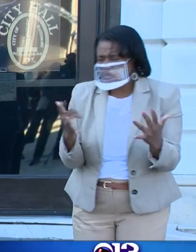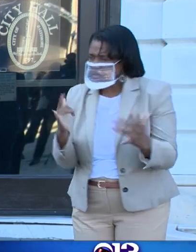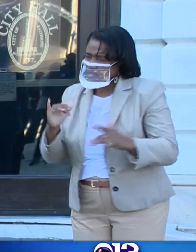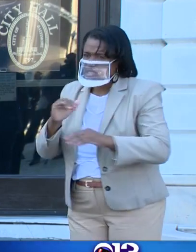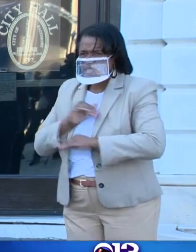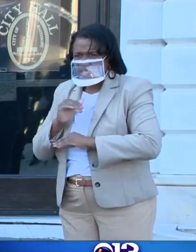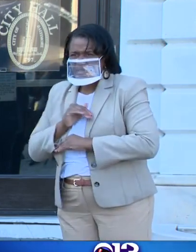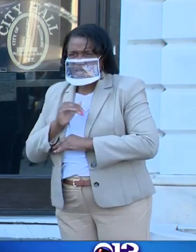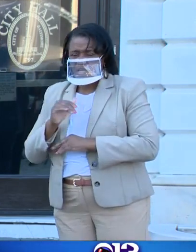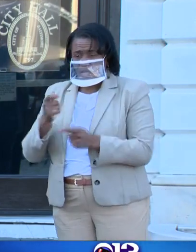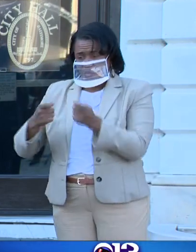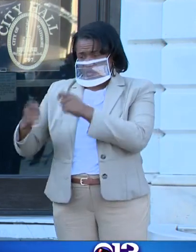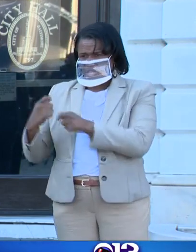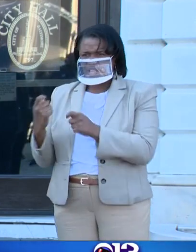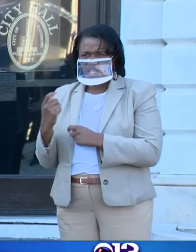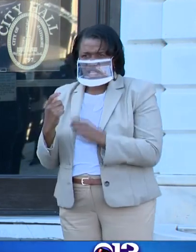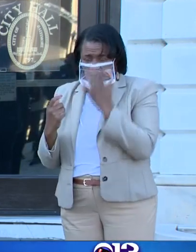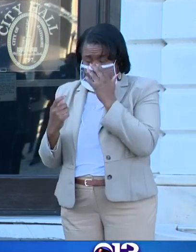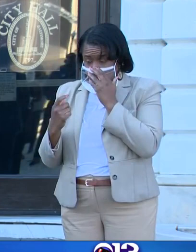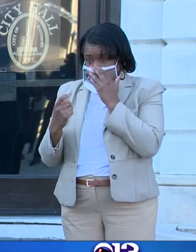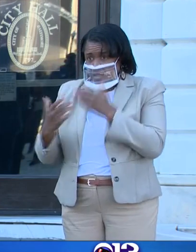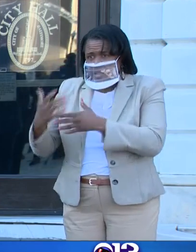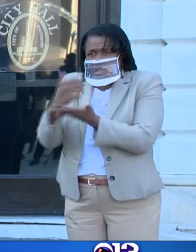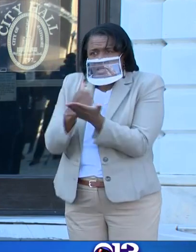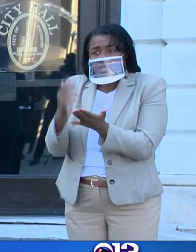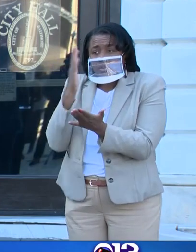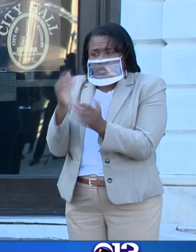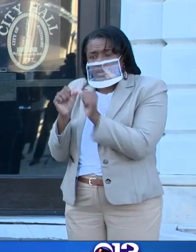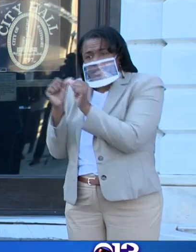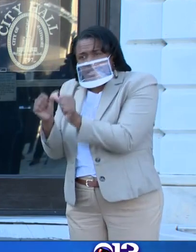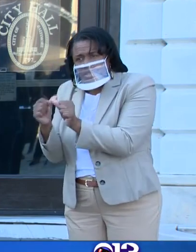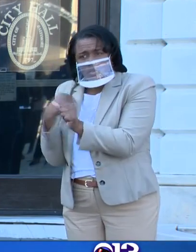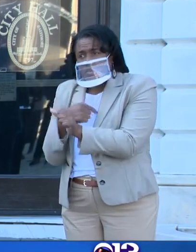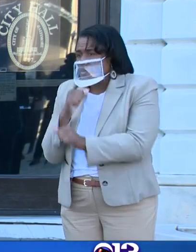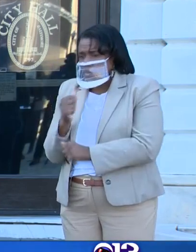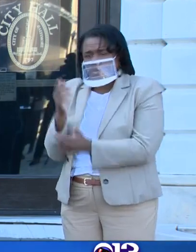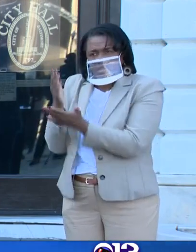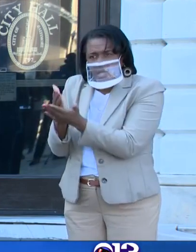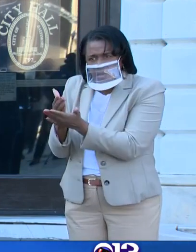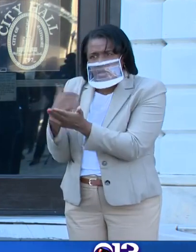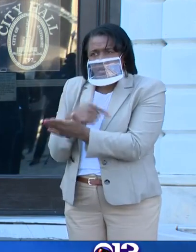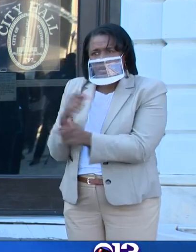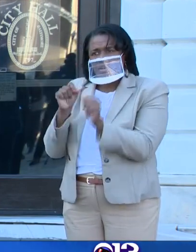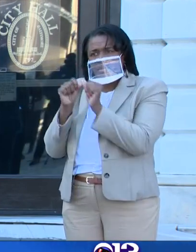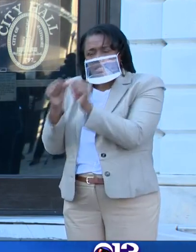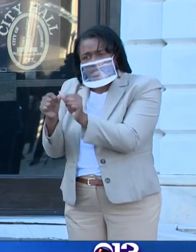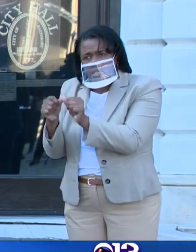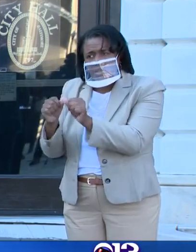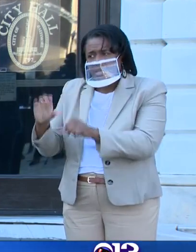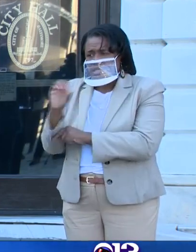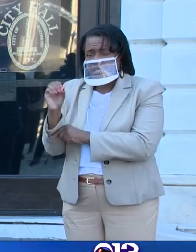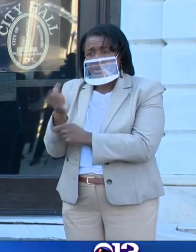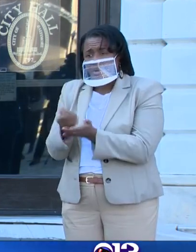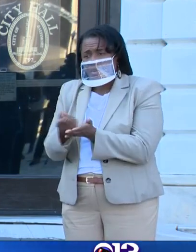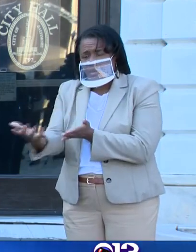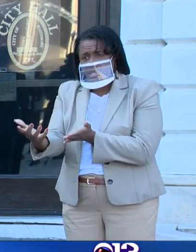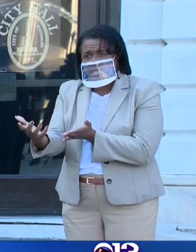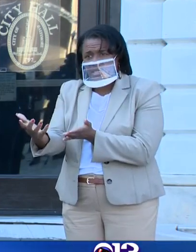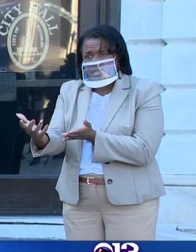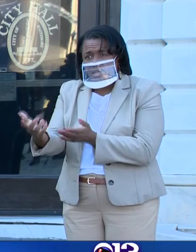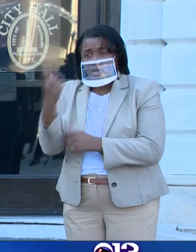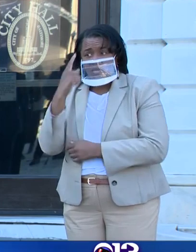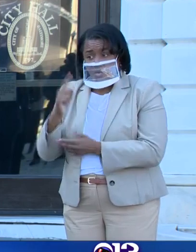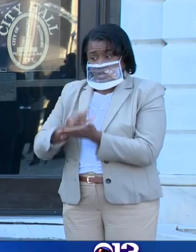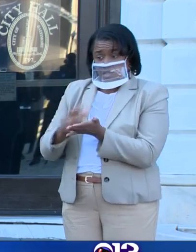resume recycling collection, but we won't stop there. We must pursue a zero-waste future, not just for a